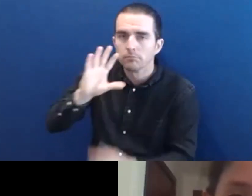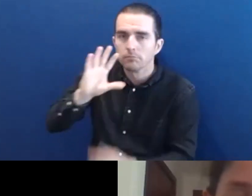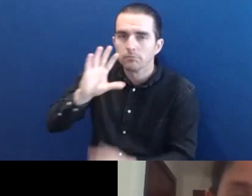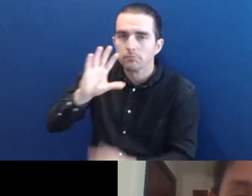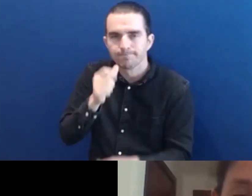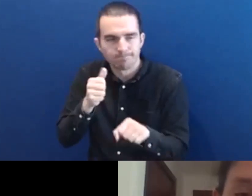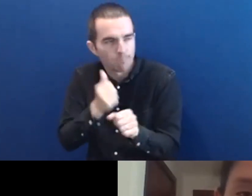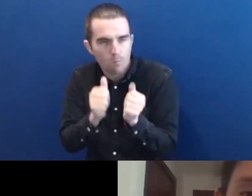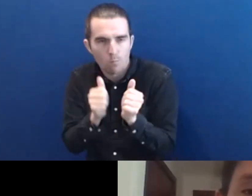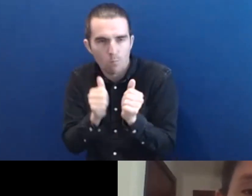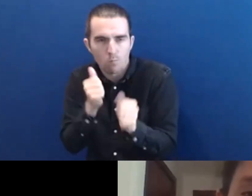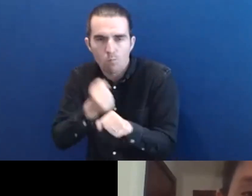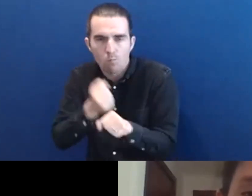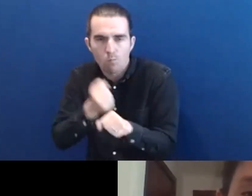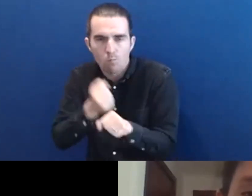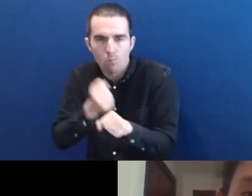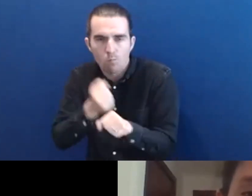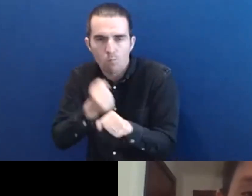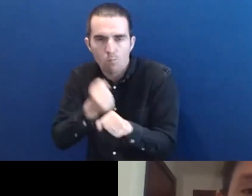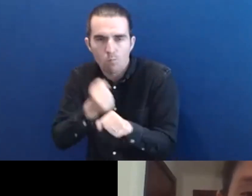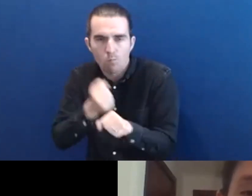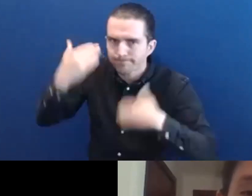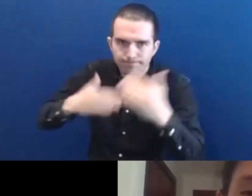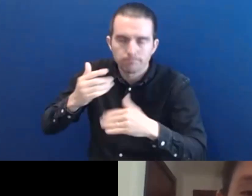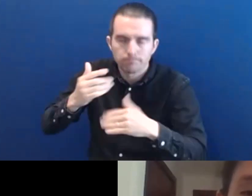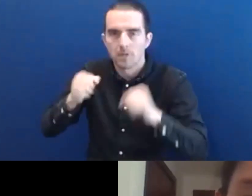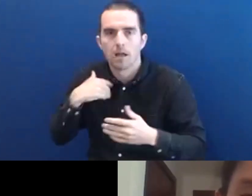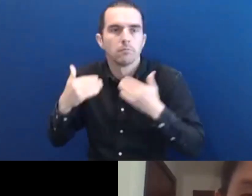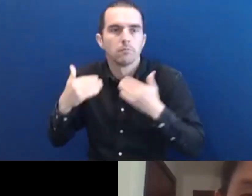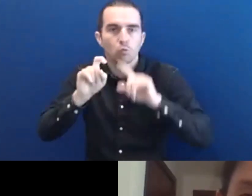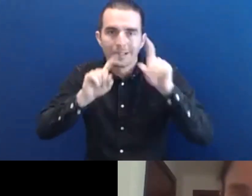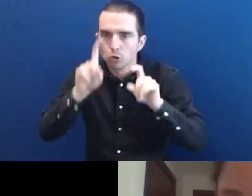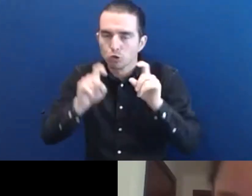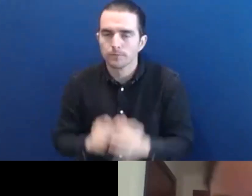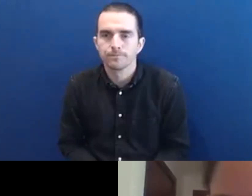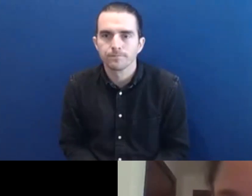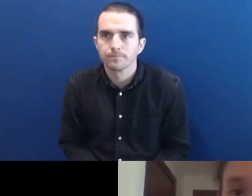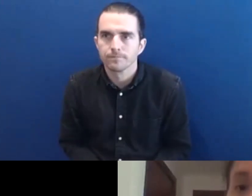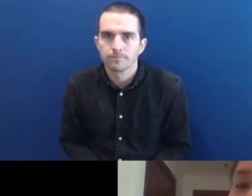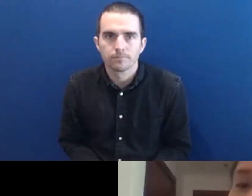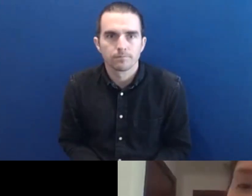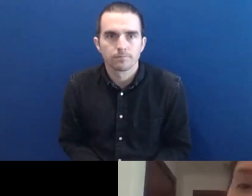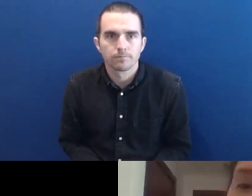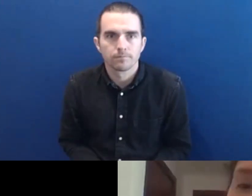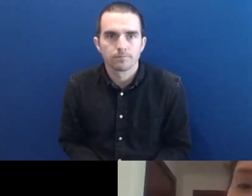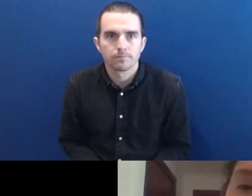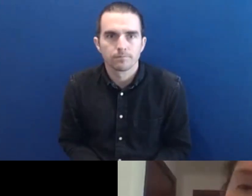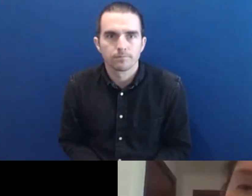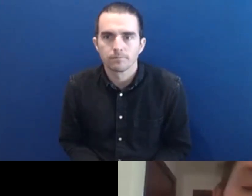very much. Yes, in fact, we experienced some challenges. To mention